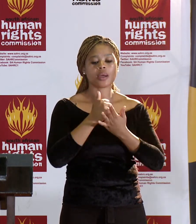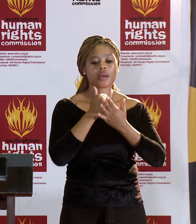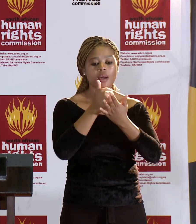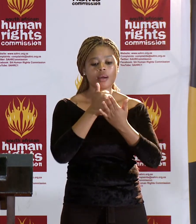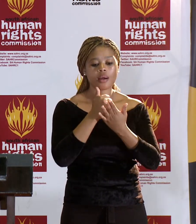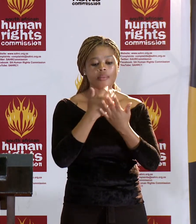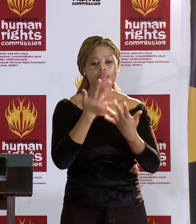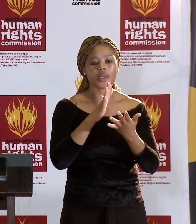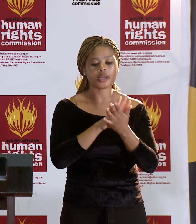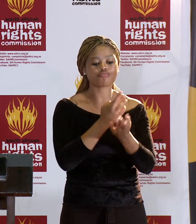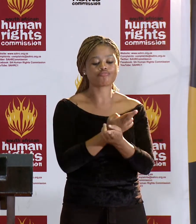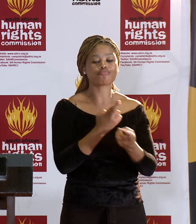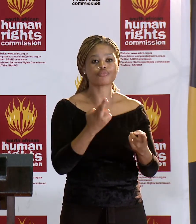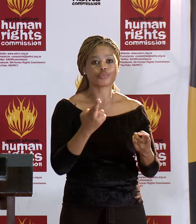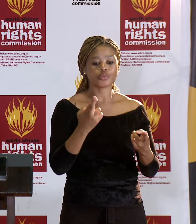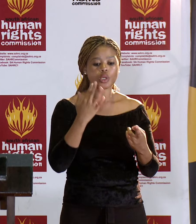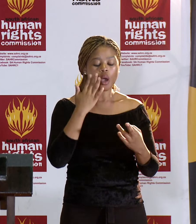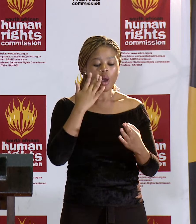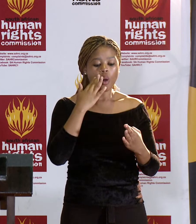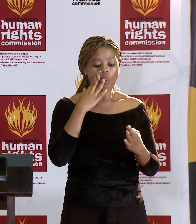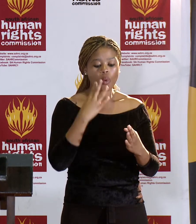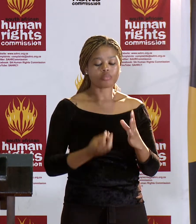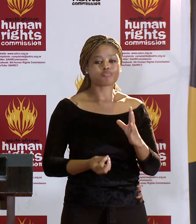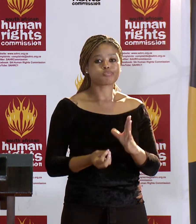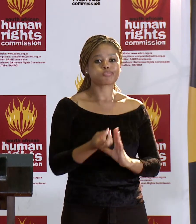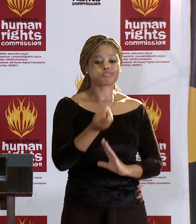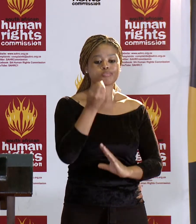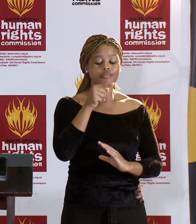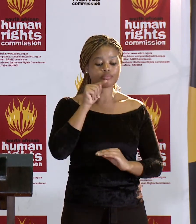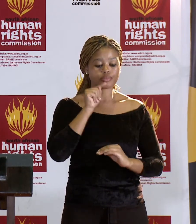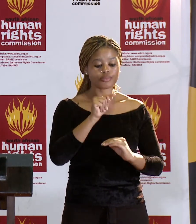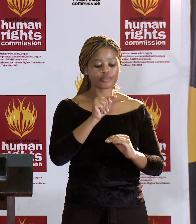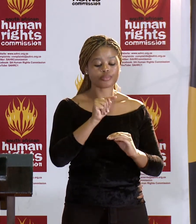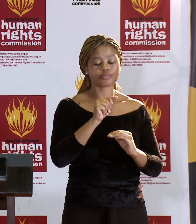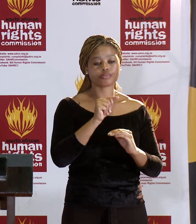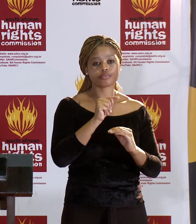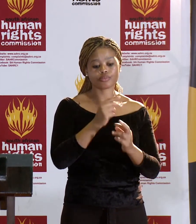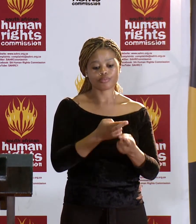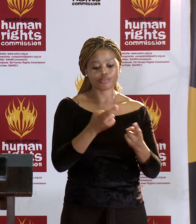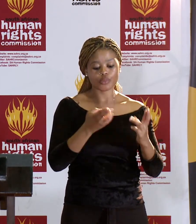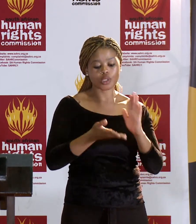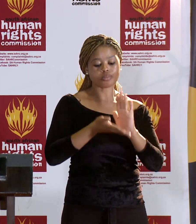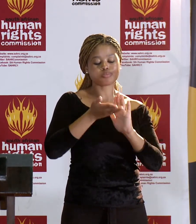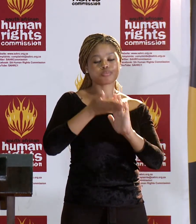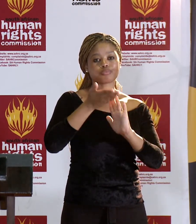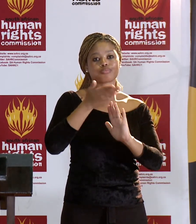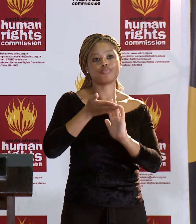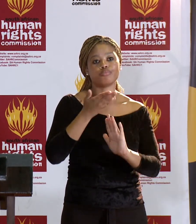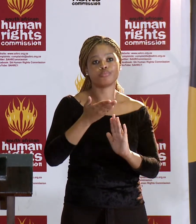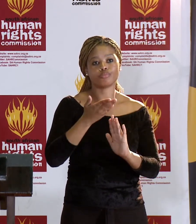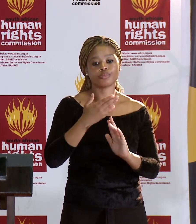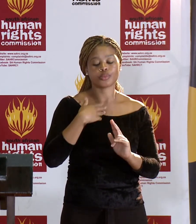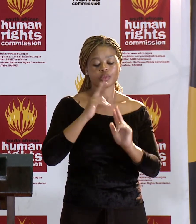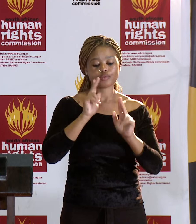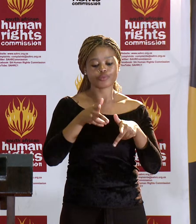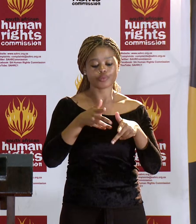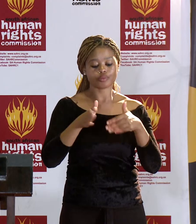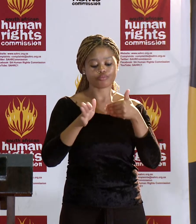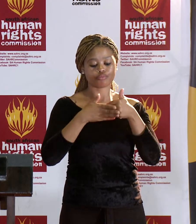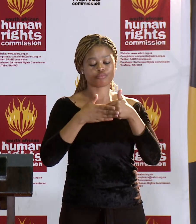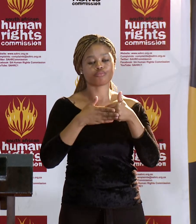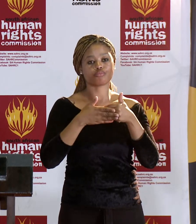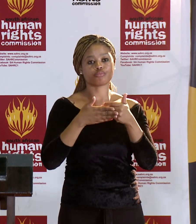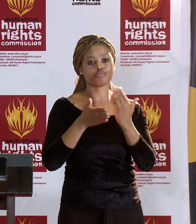many resources. And as you grow older, those resources increase. You don't want to have closed and